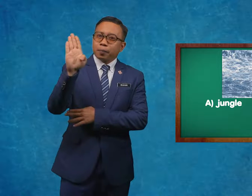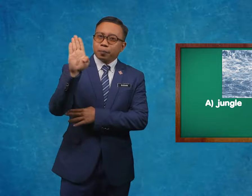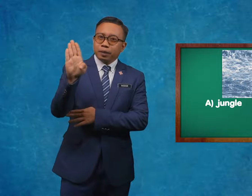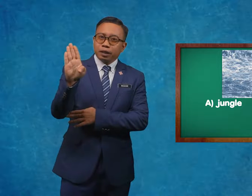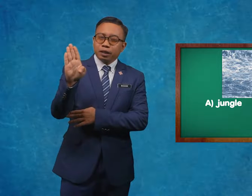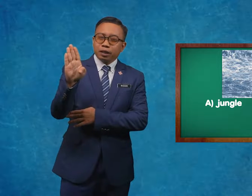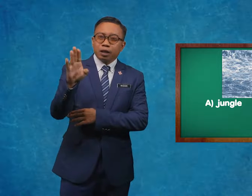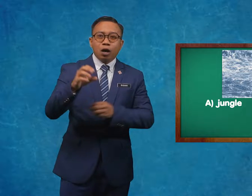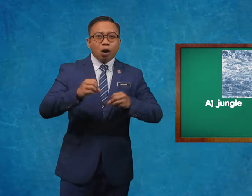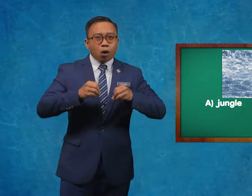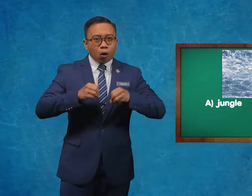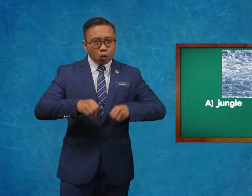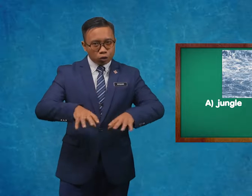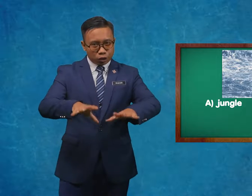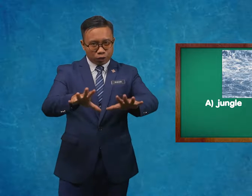B. Ocean.